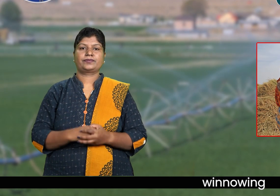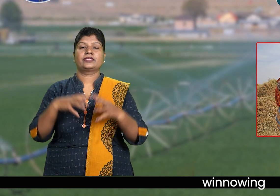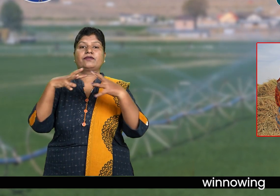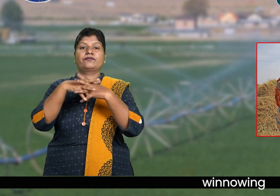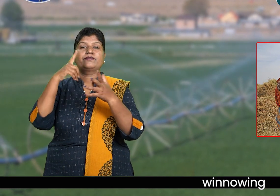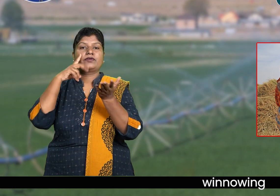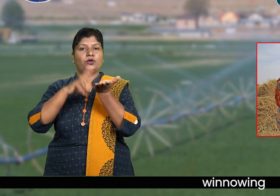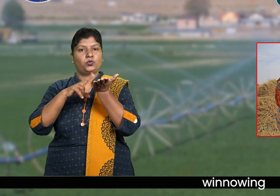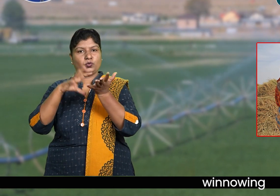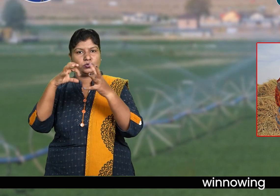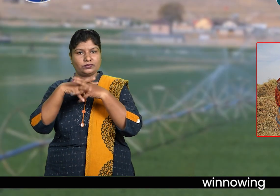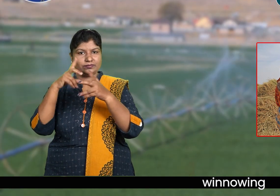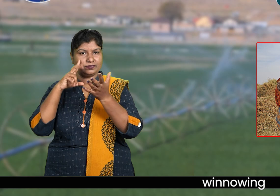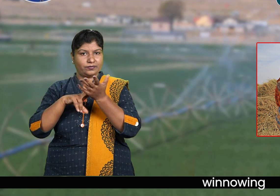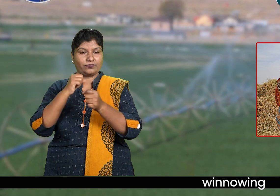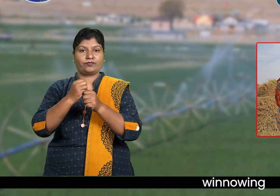winnowing,